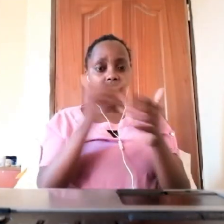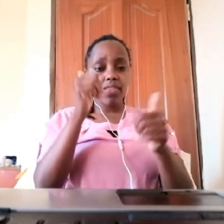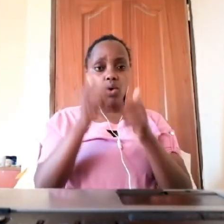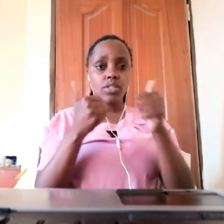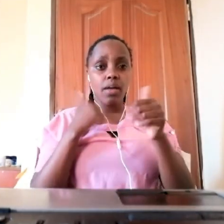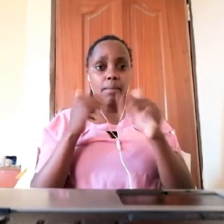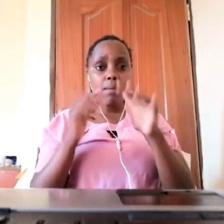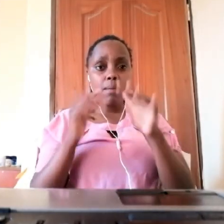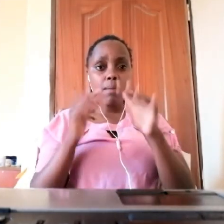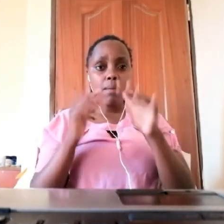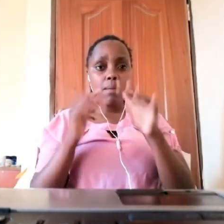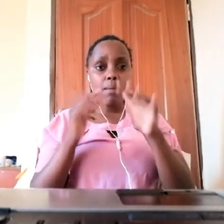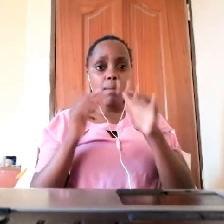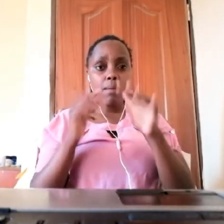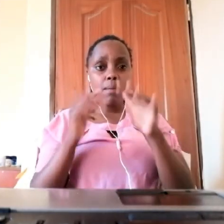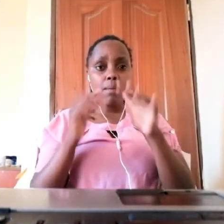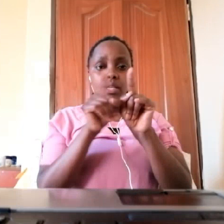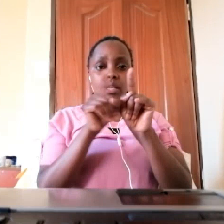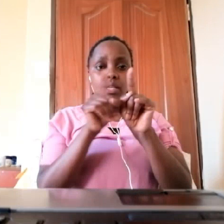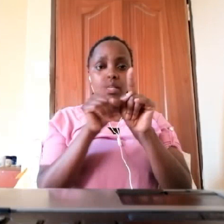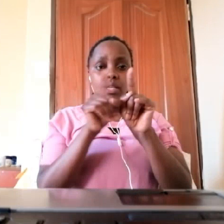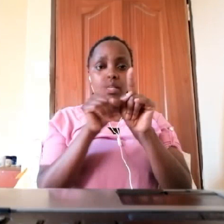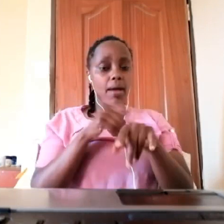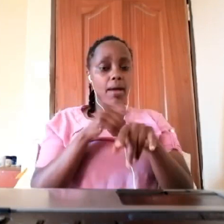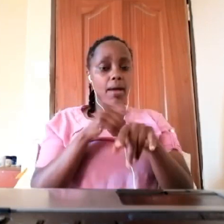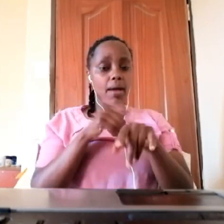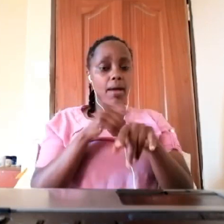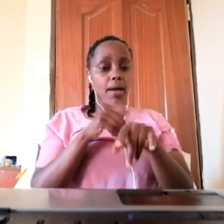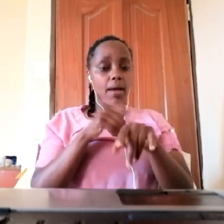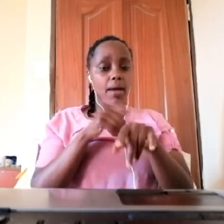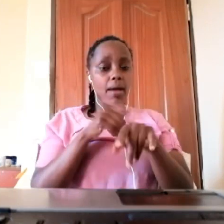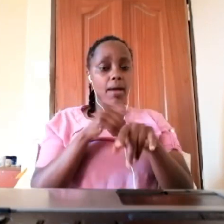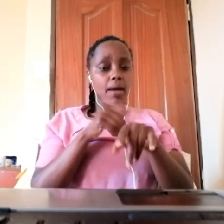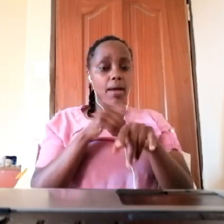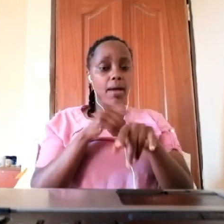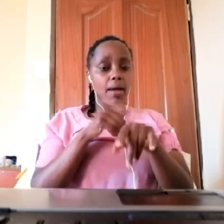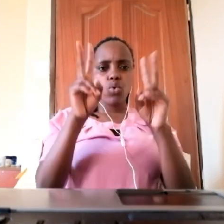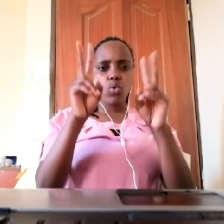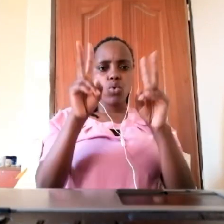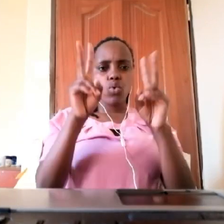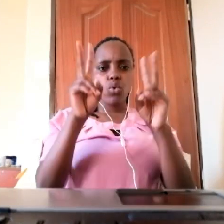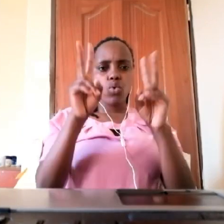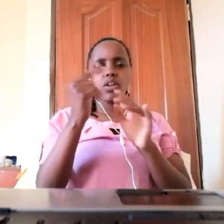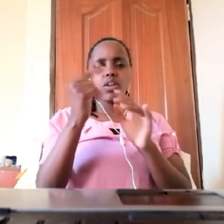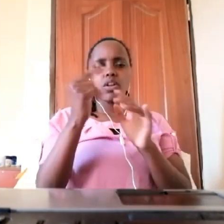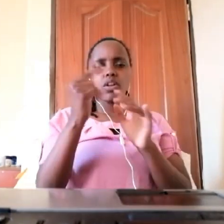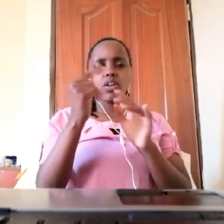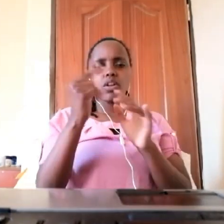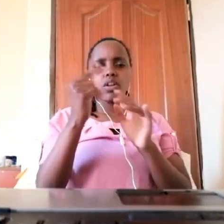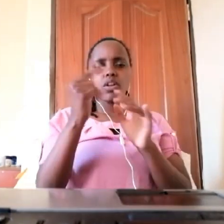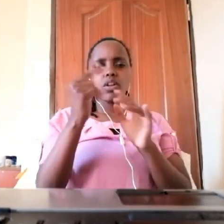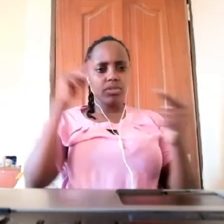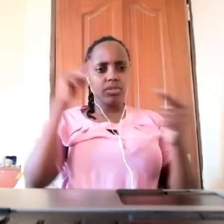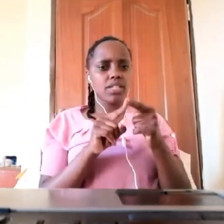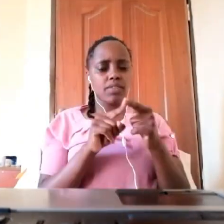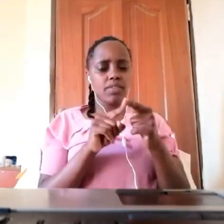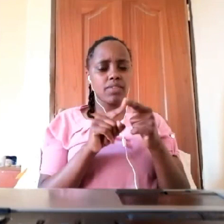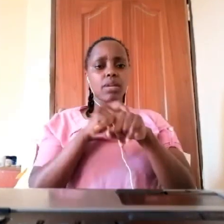raised as far as we have time. So there are a couple of issues that have come up, and I would like to be very deliberate in terms